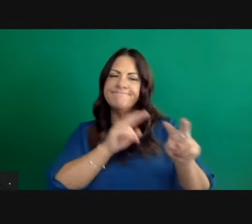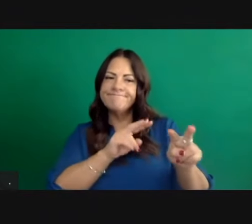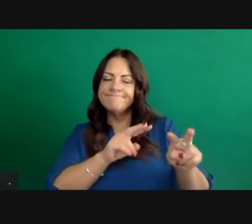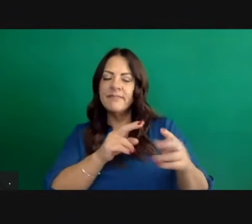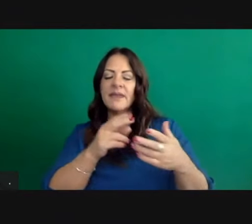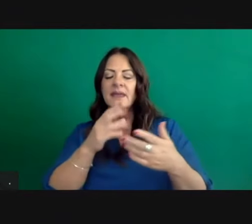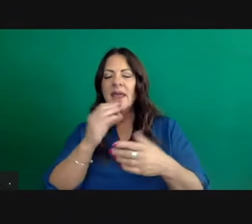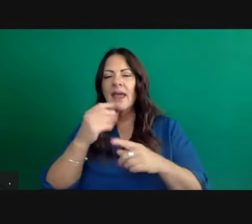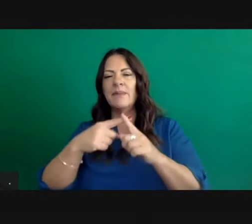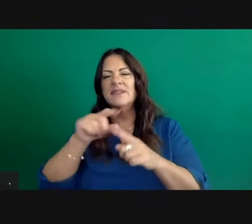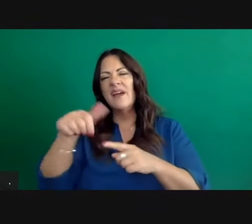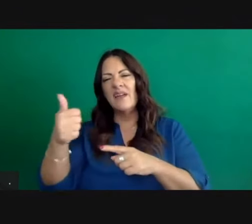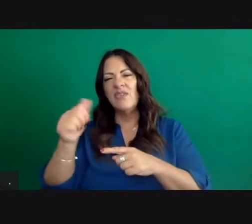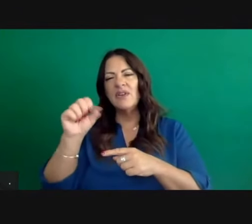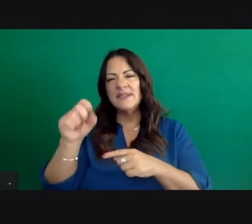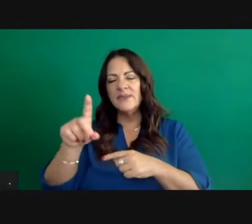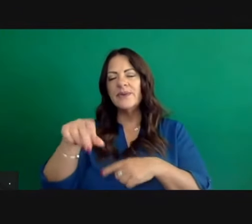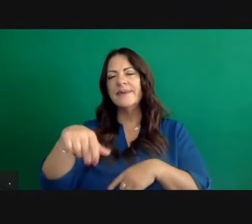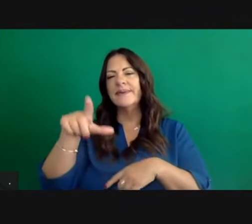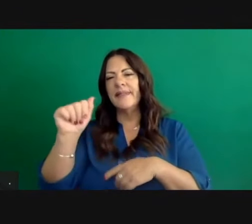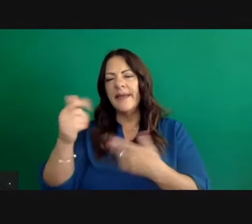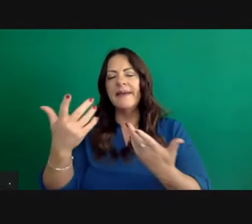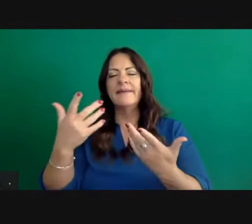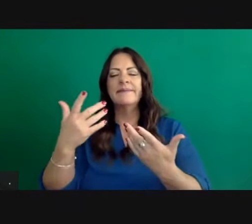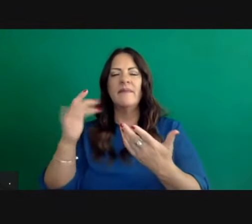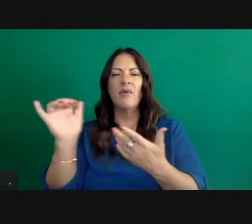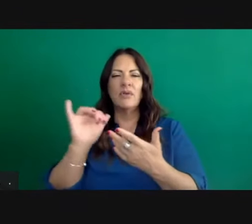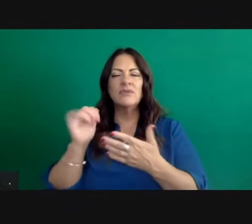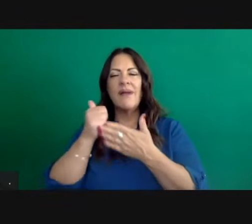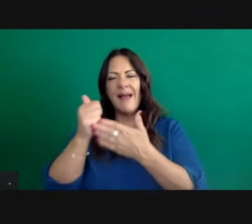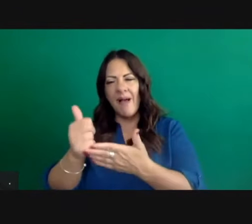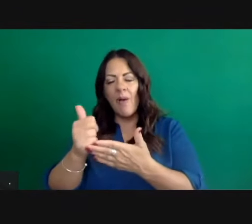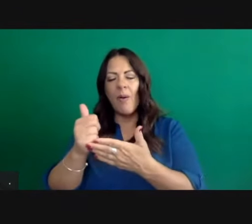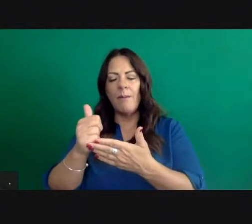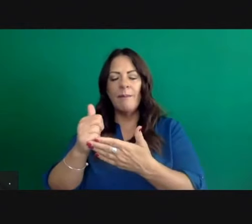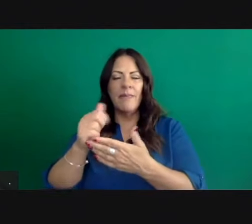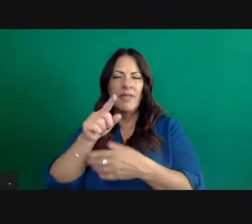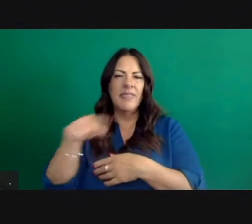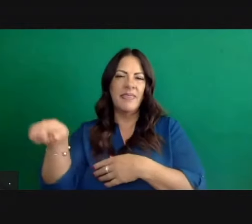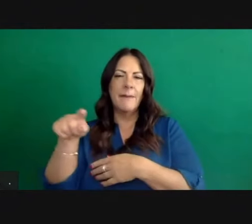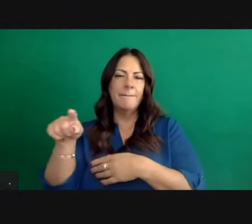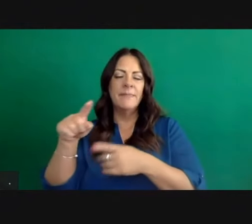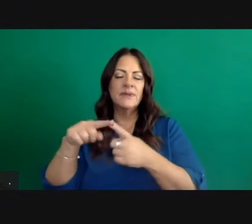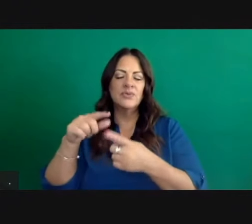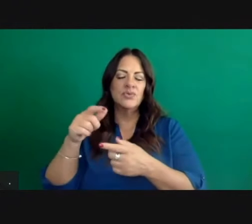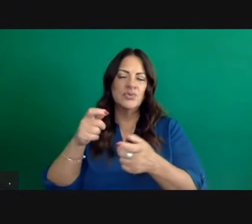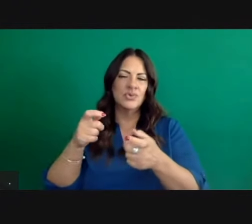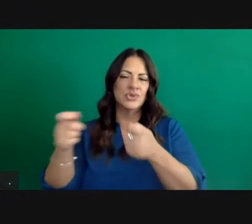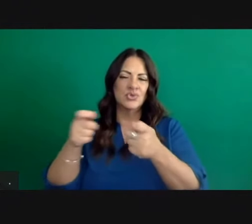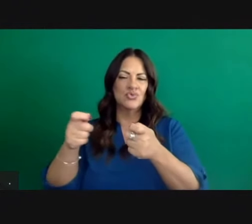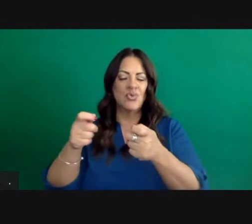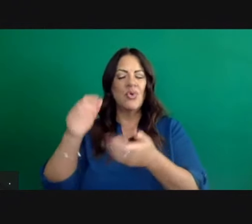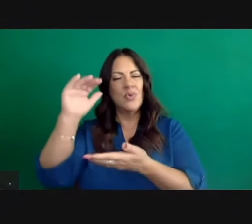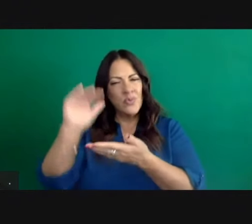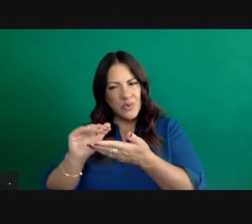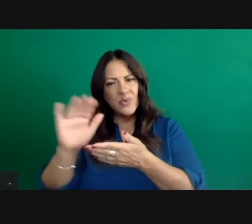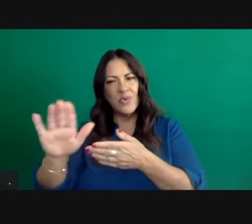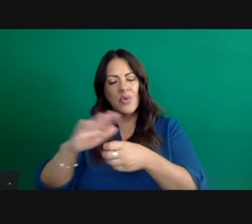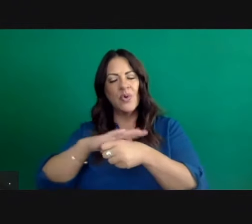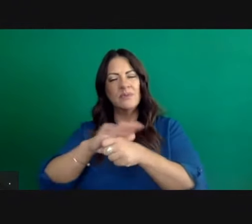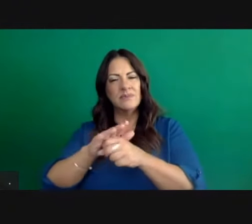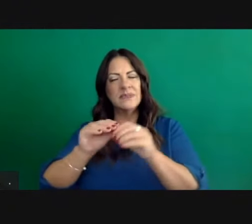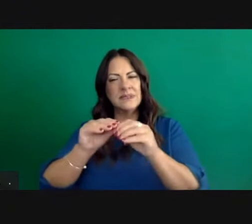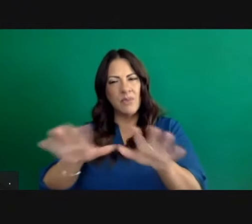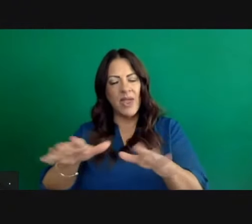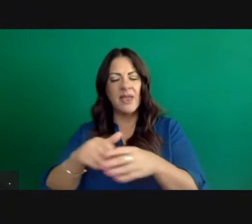prevent them from moving to a more restrictive tier, but really to control transmission, because we know that is what communities need